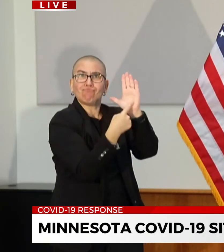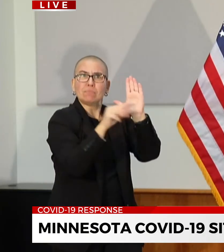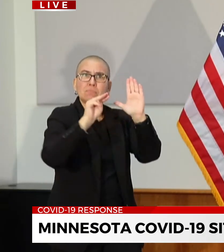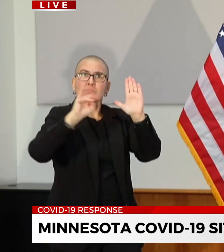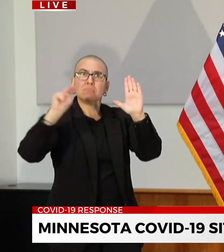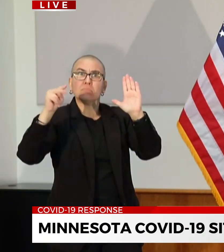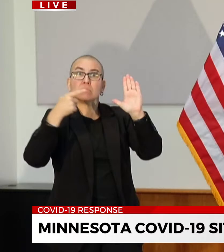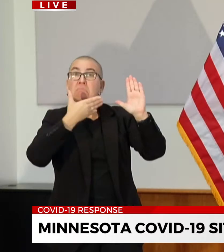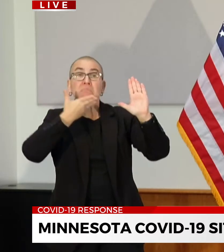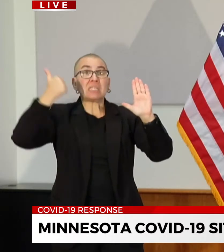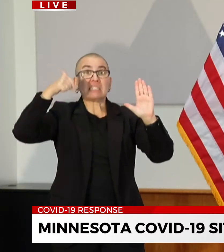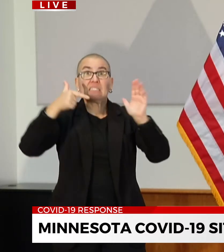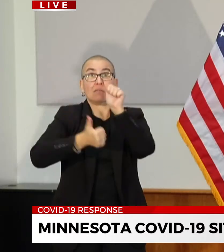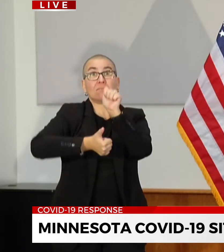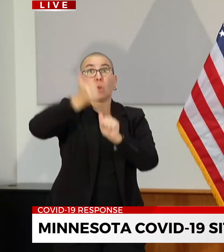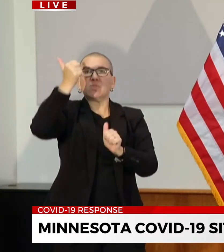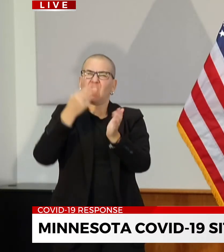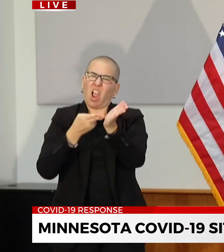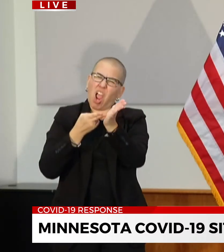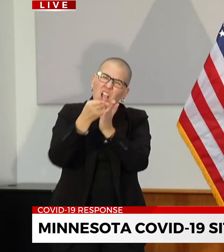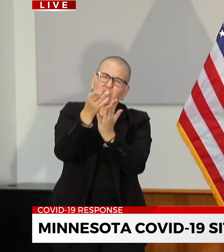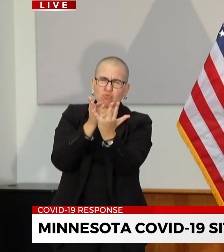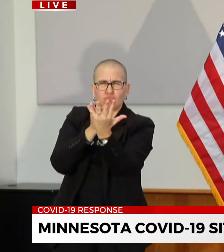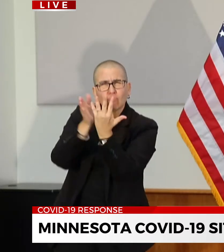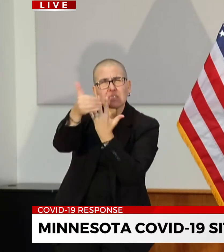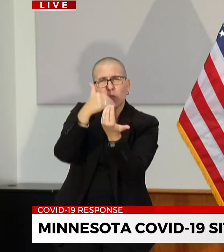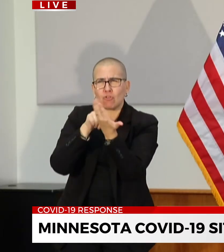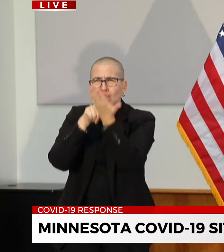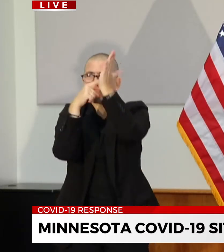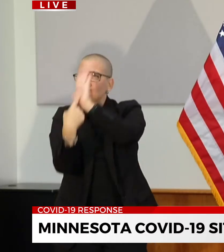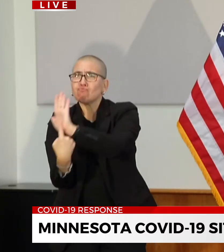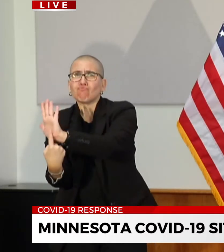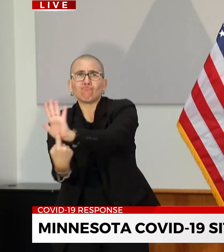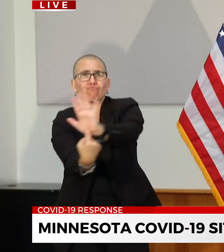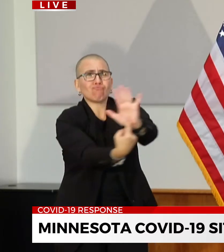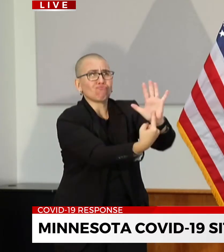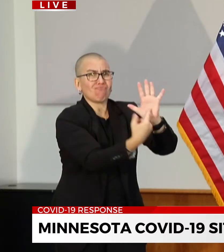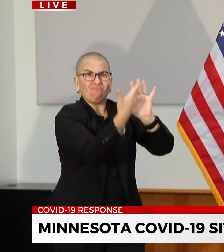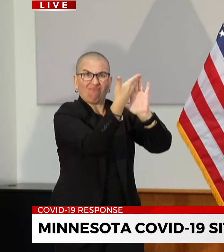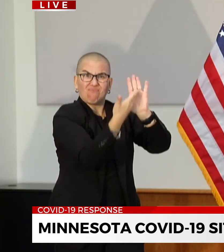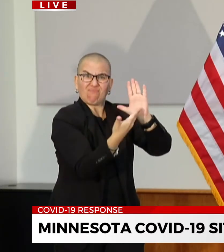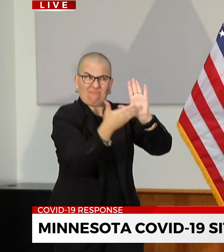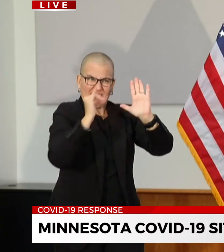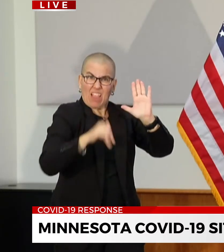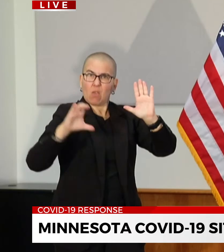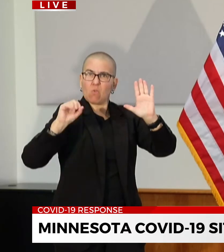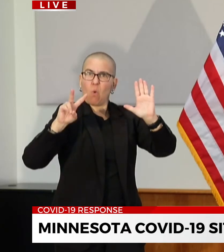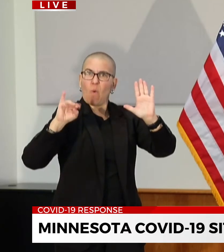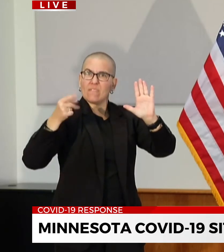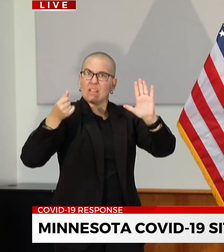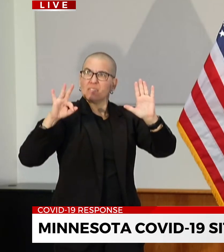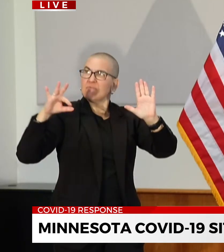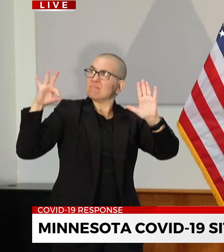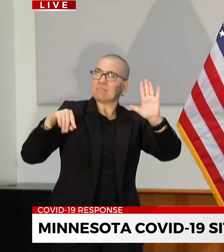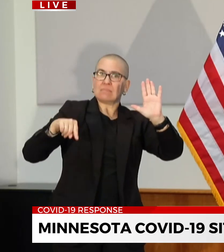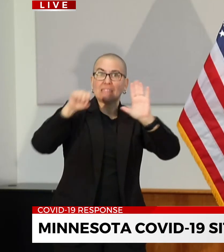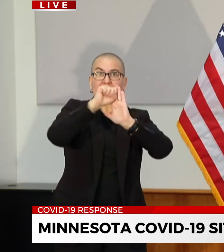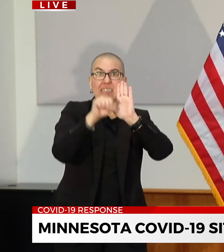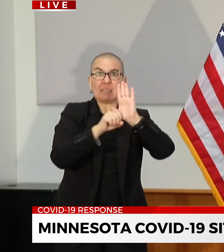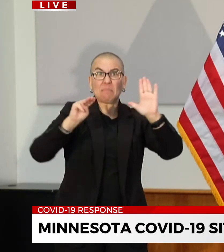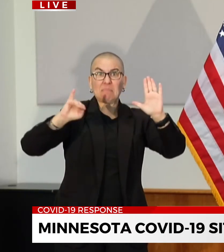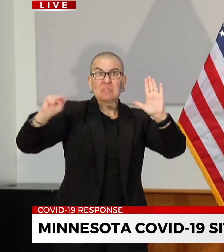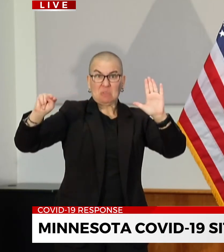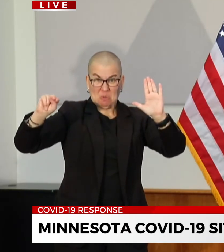transparent, and most usable data as it deals with COVID-19 from third-party validators. And I've often said it, whether I stand here